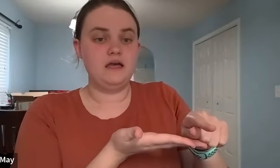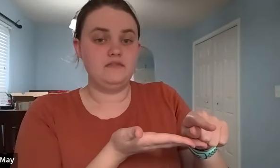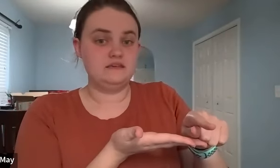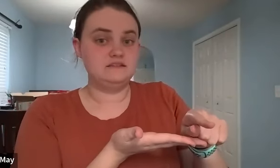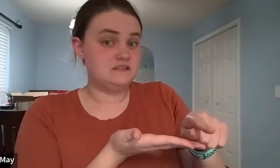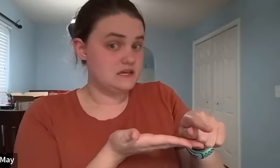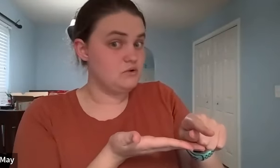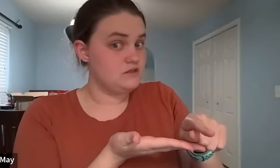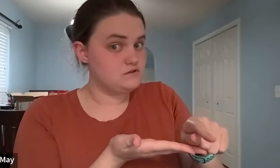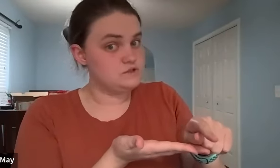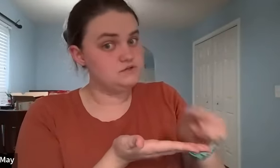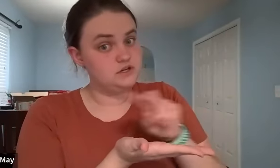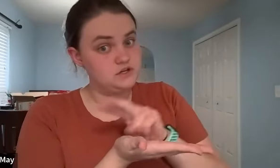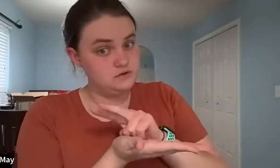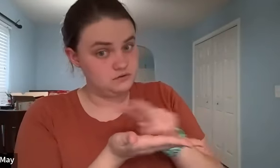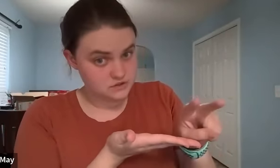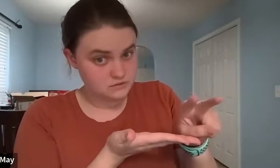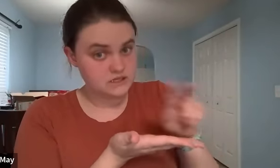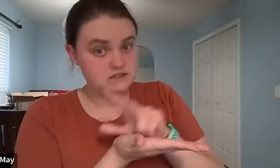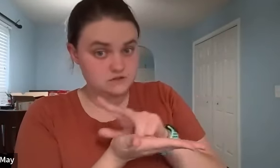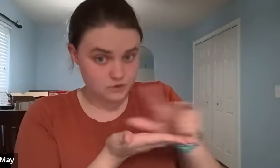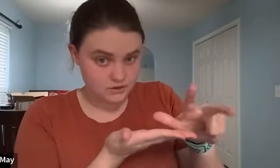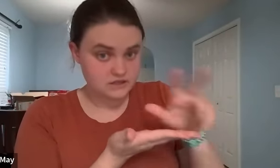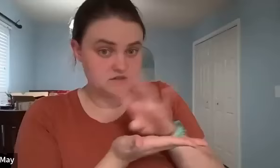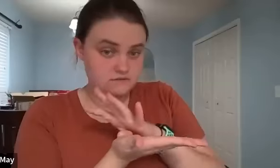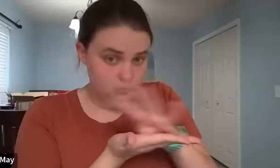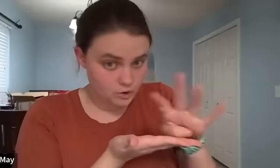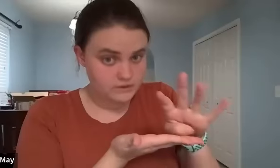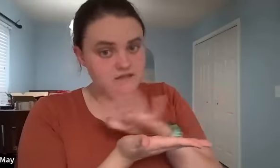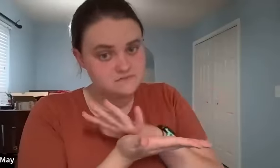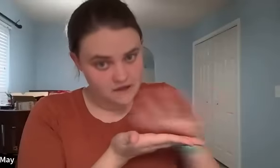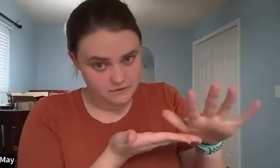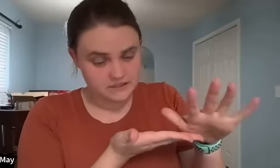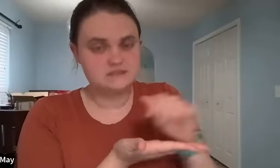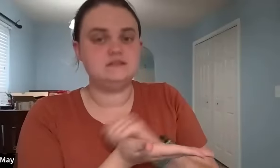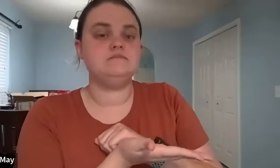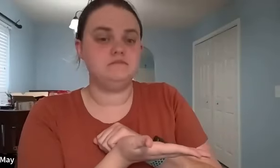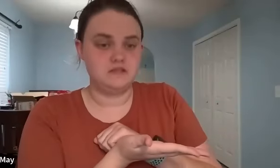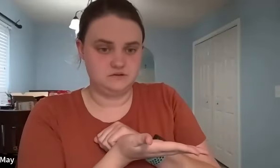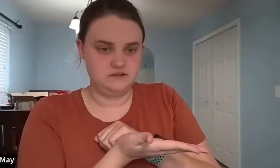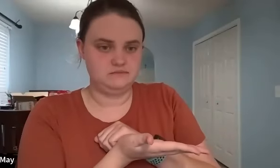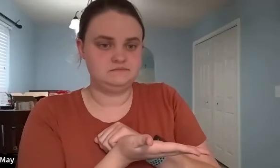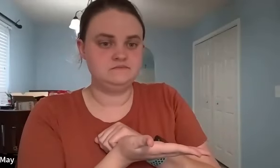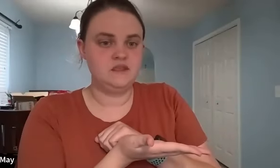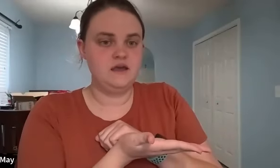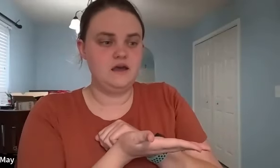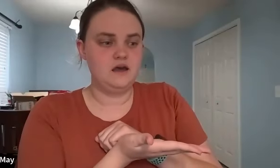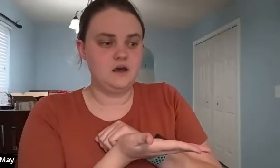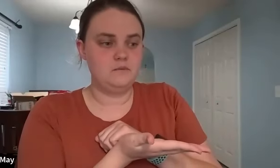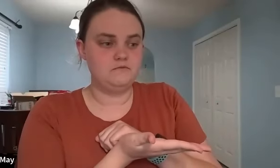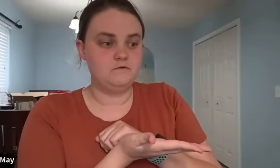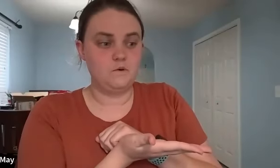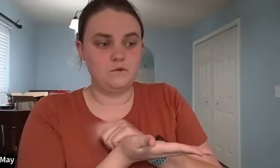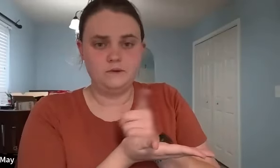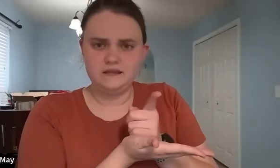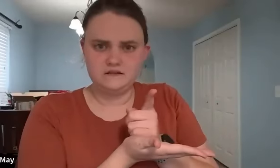And this is again one of those ones where you can do 2 weeks, 3 weeks, 4 weeks, 5 weeks, that sort of thing. For